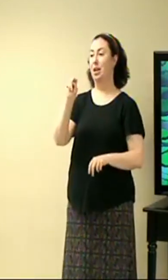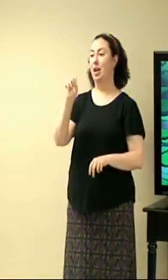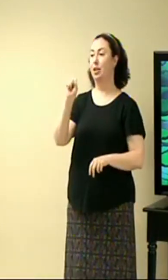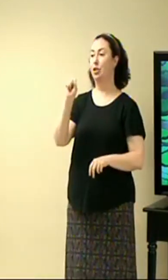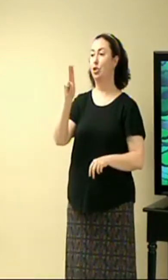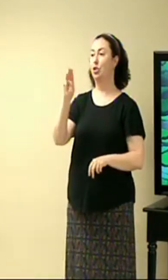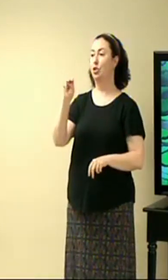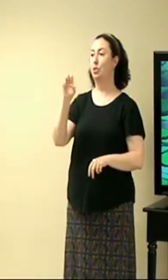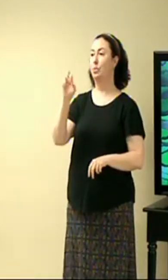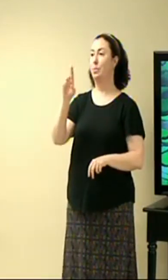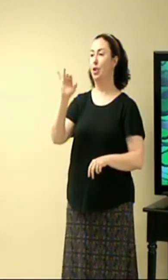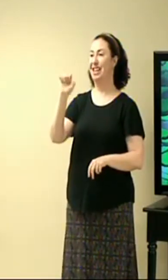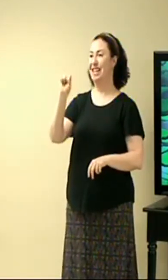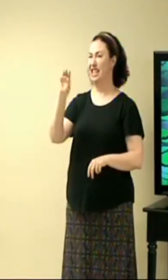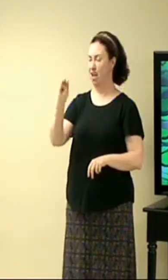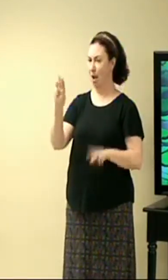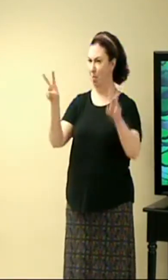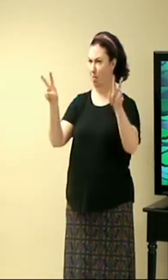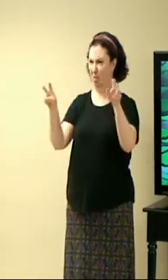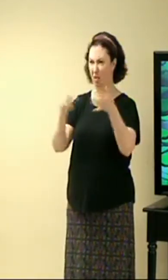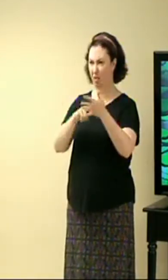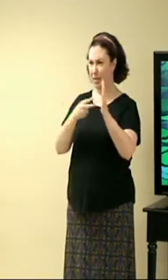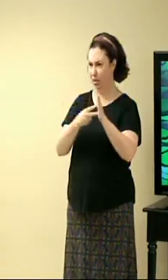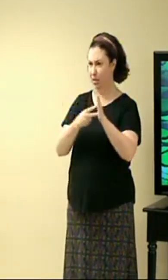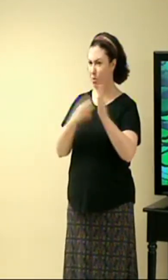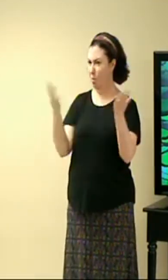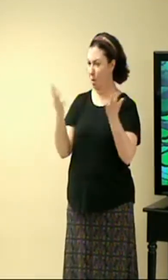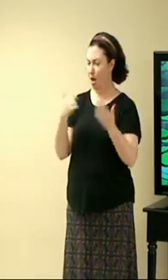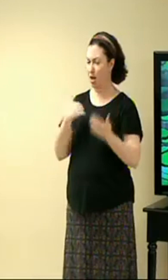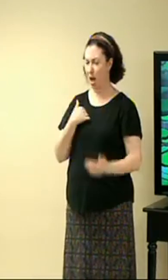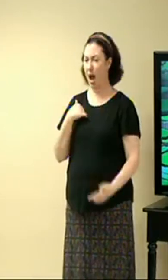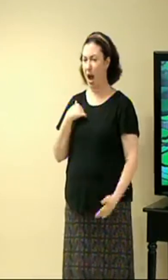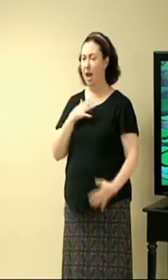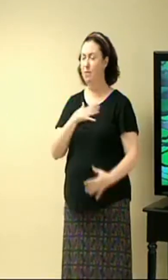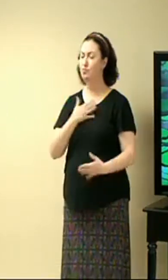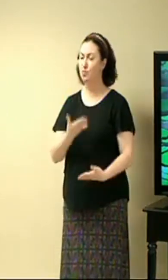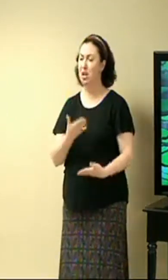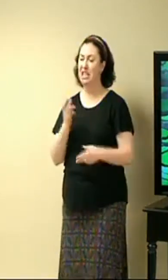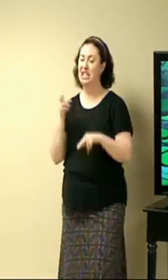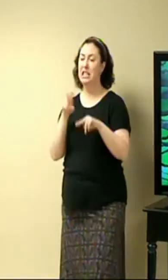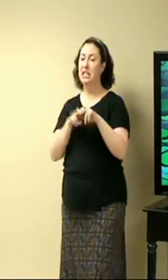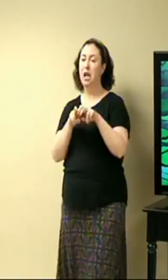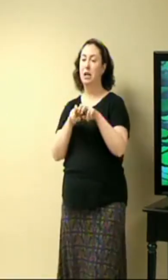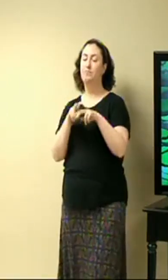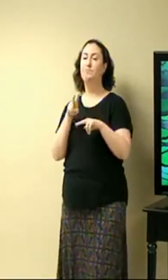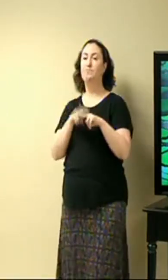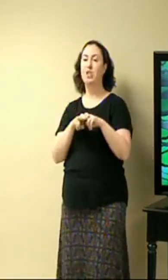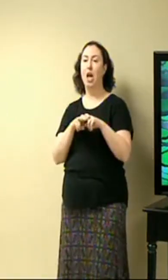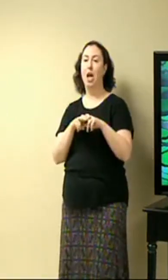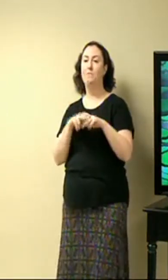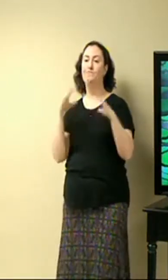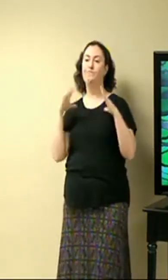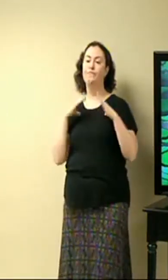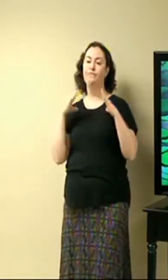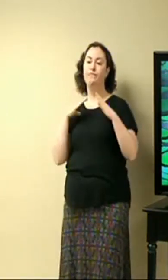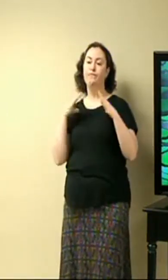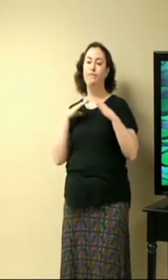mean. When consumerism says this, I will sit back on a couch, I will relax, and I will be entertained by